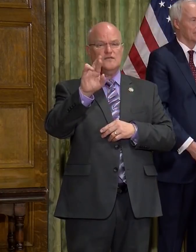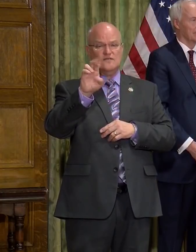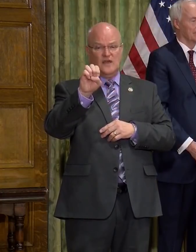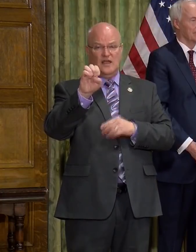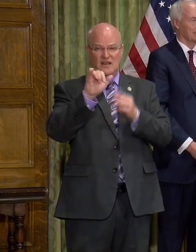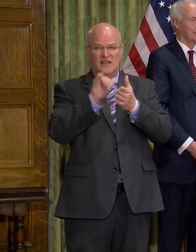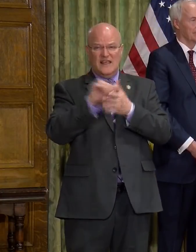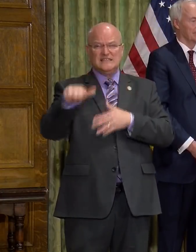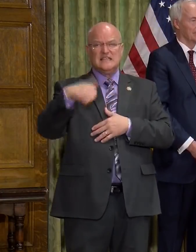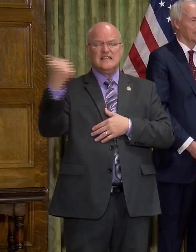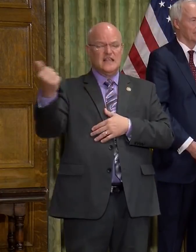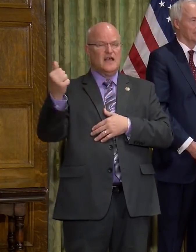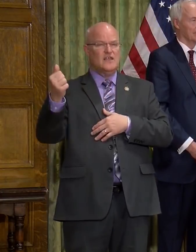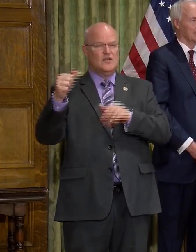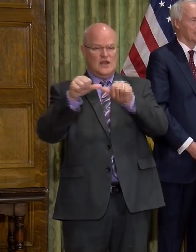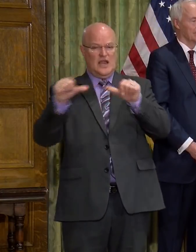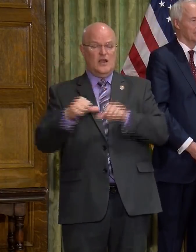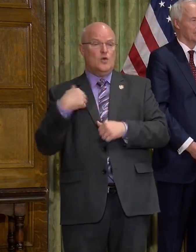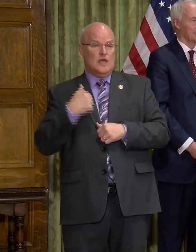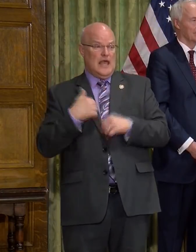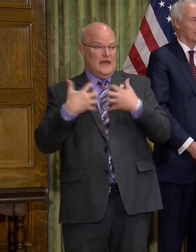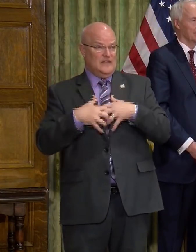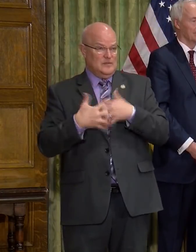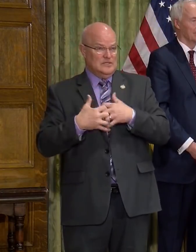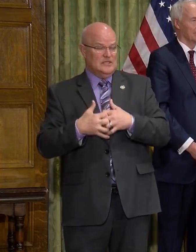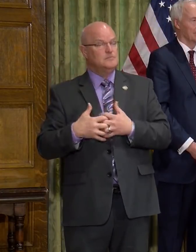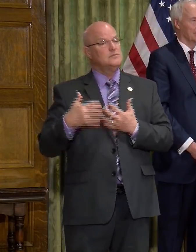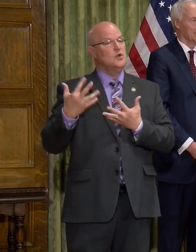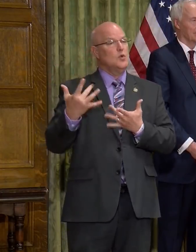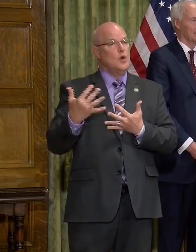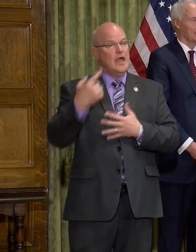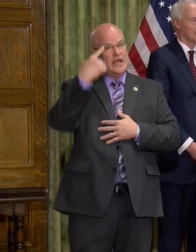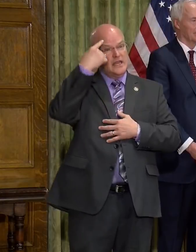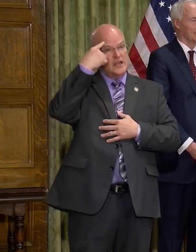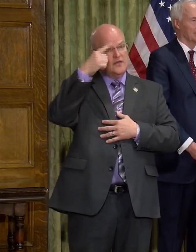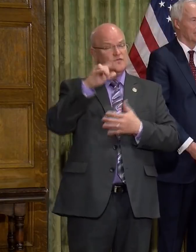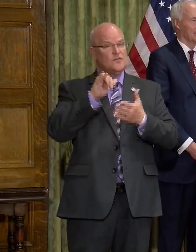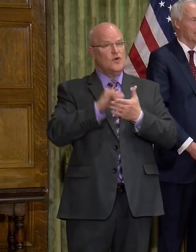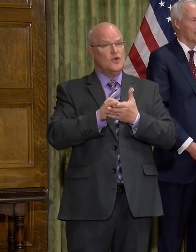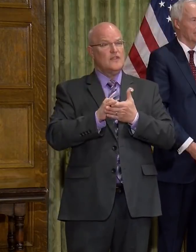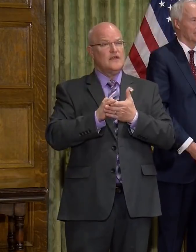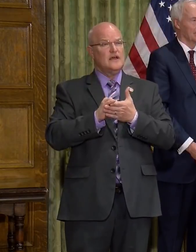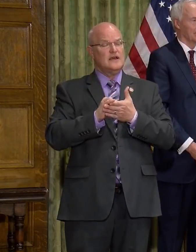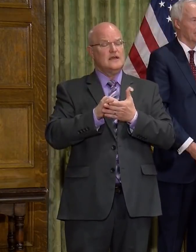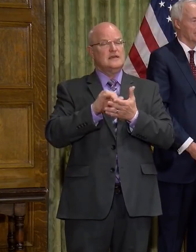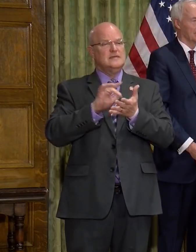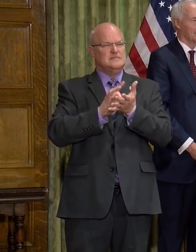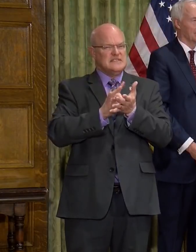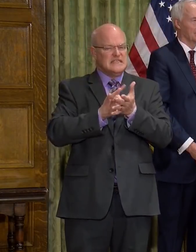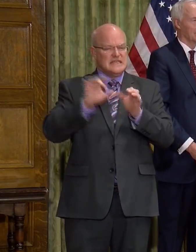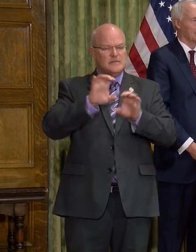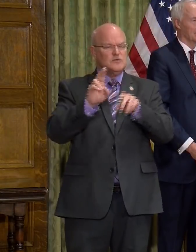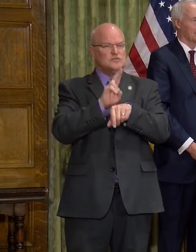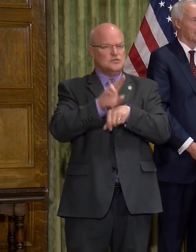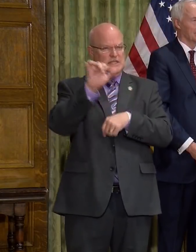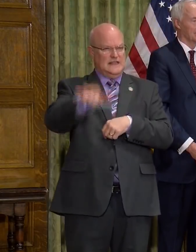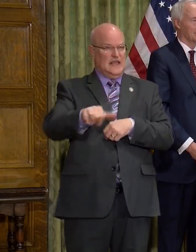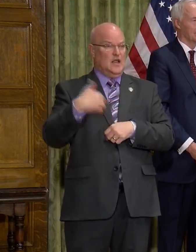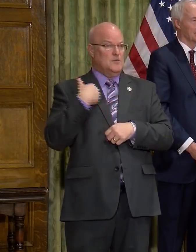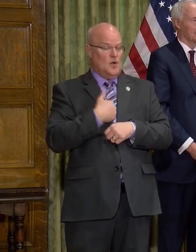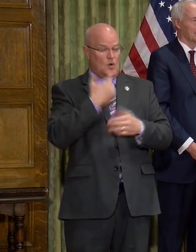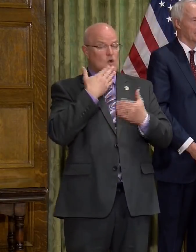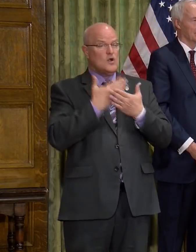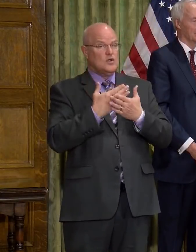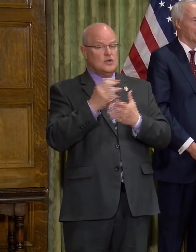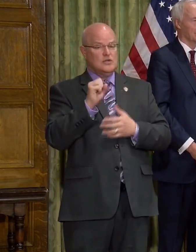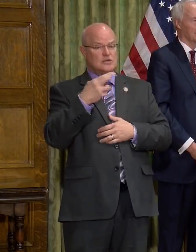is another platform that we have the machine. We've just been waiting for the reagents to use. So we're in pretty good